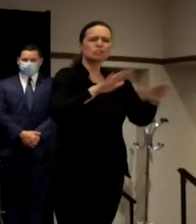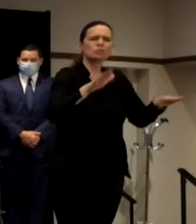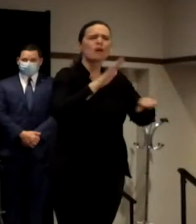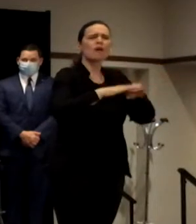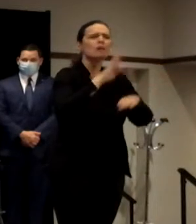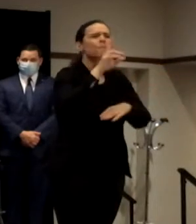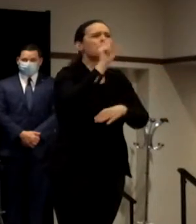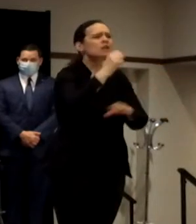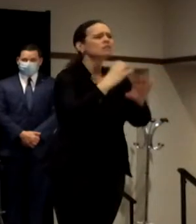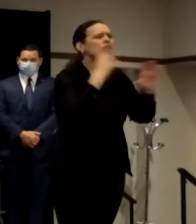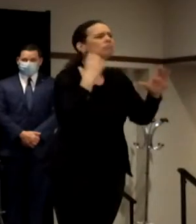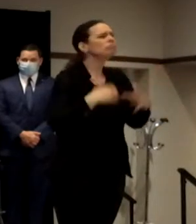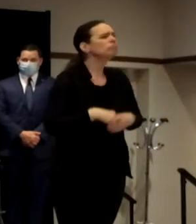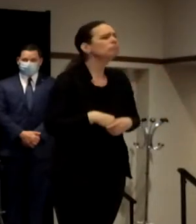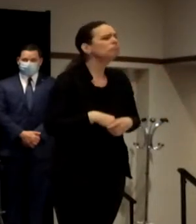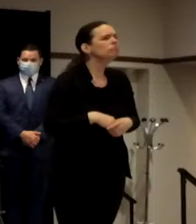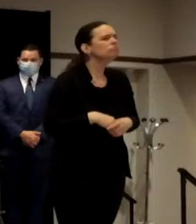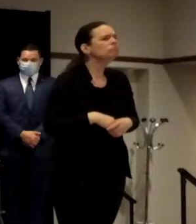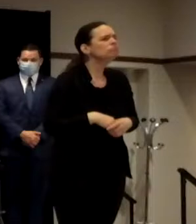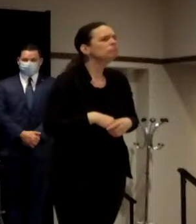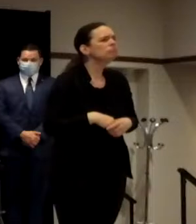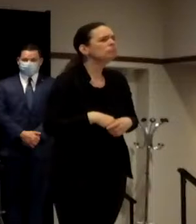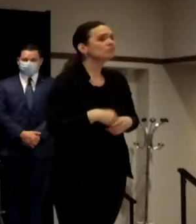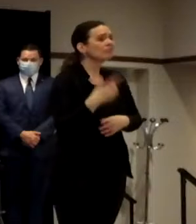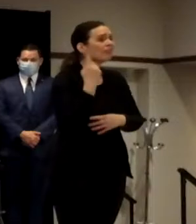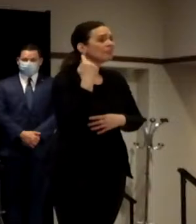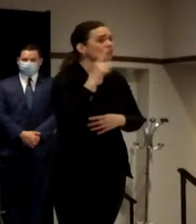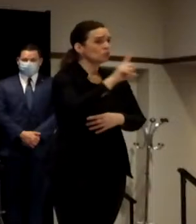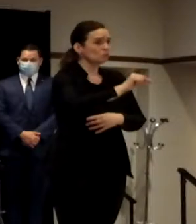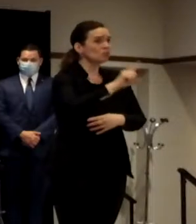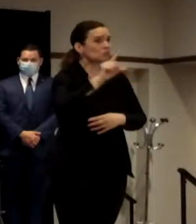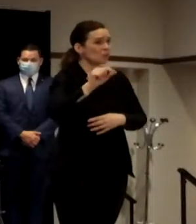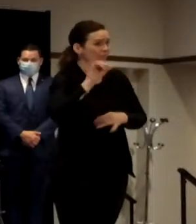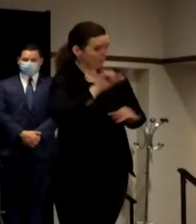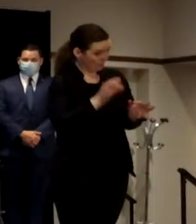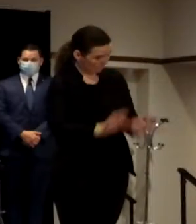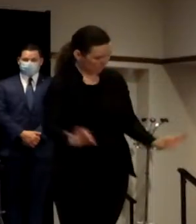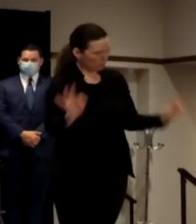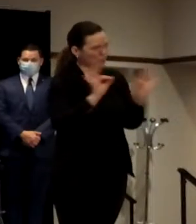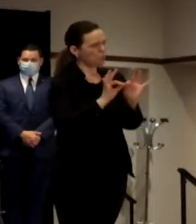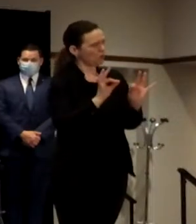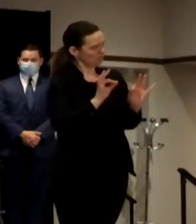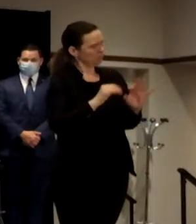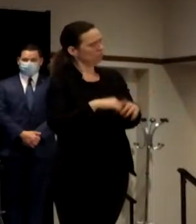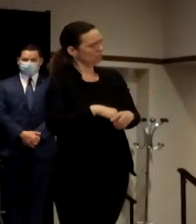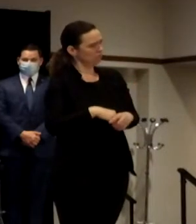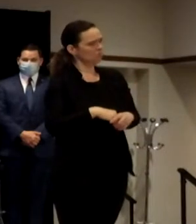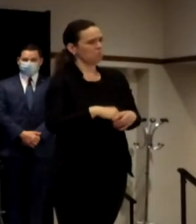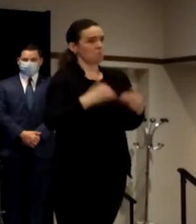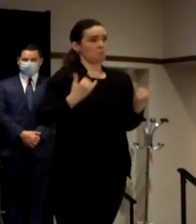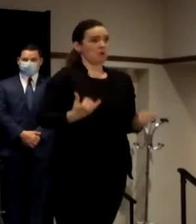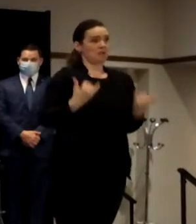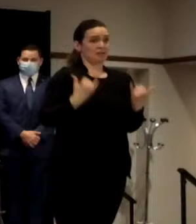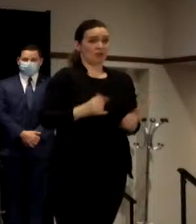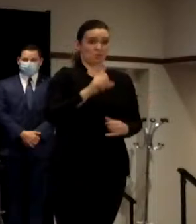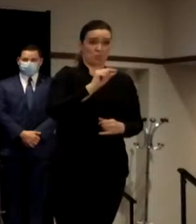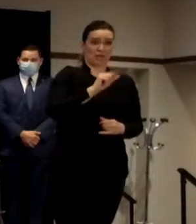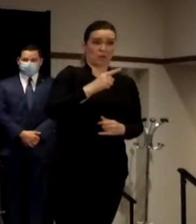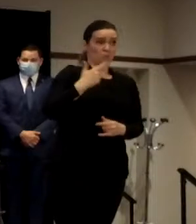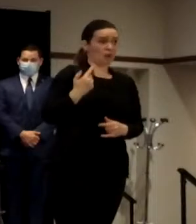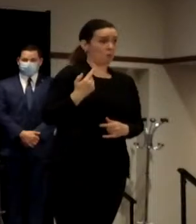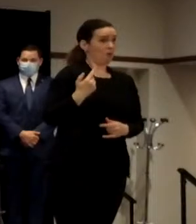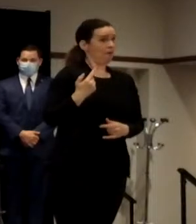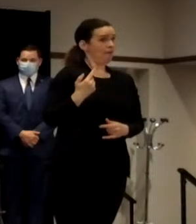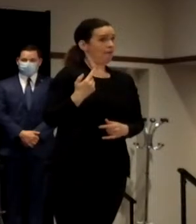at that time because we didn't know anything about the virus. And in a year, we have learned quite a bit, not all, but a lot more.